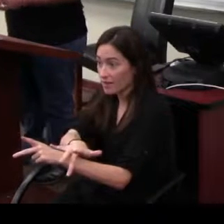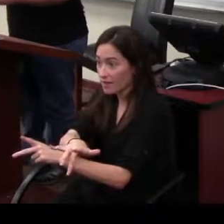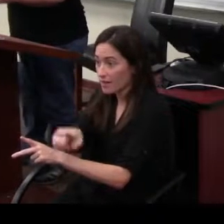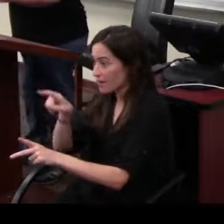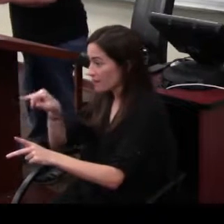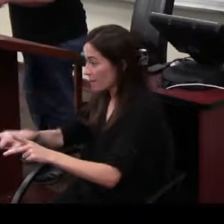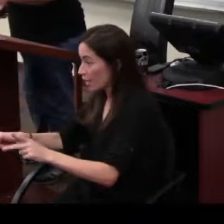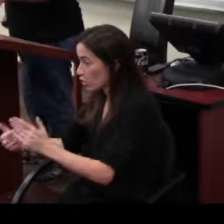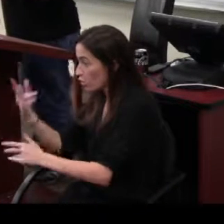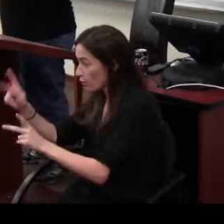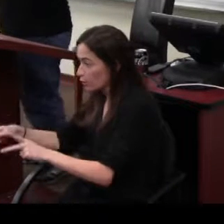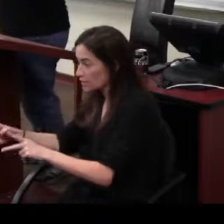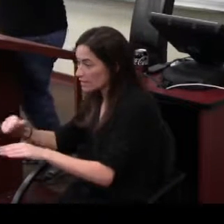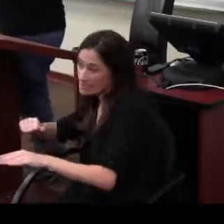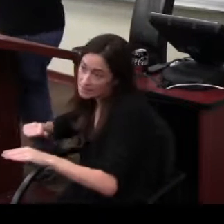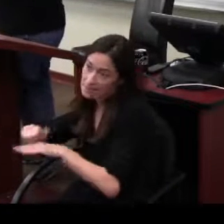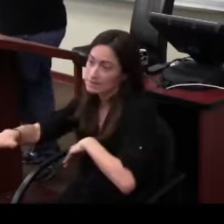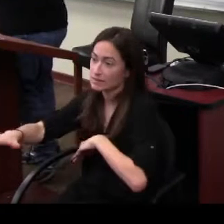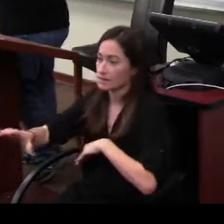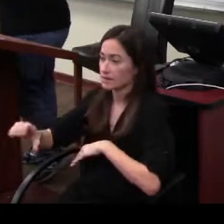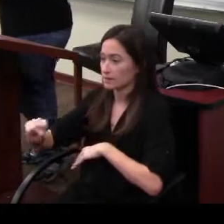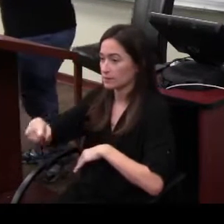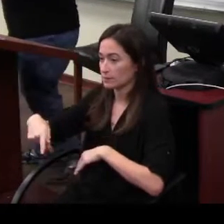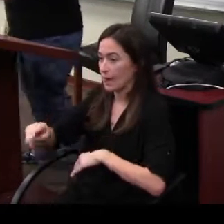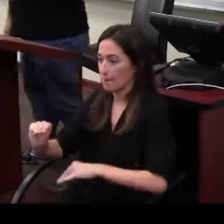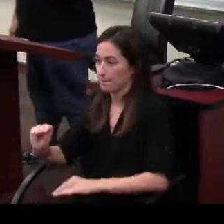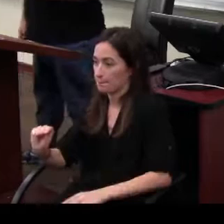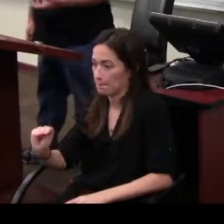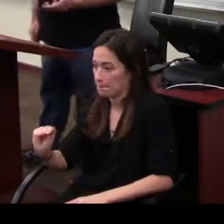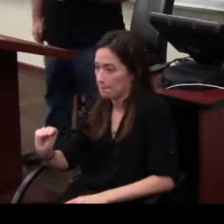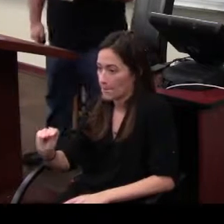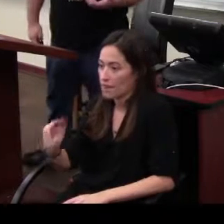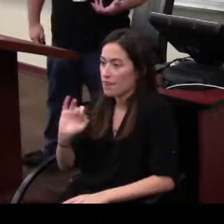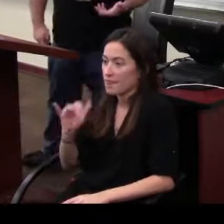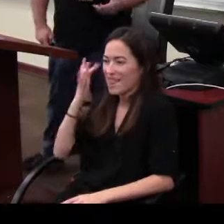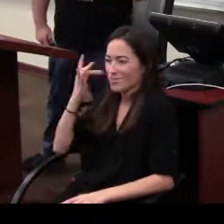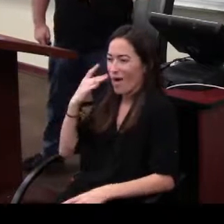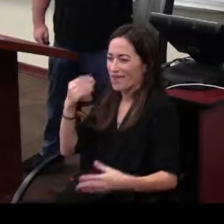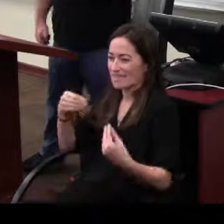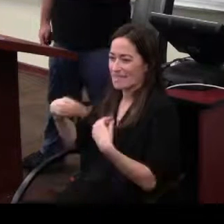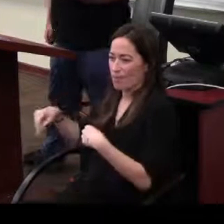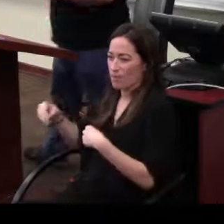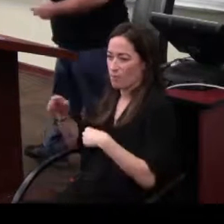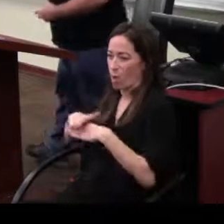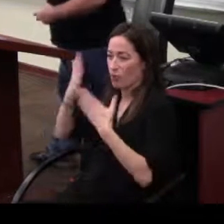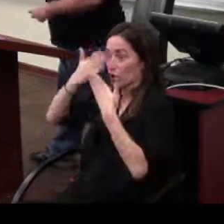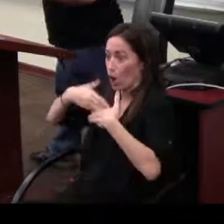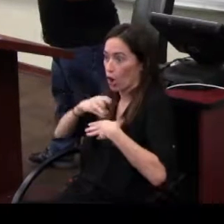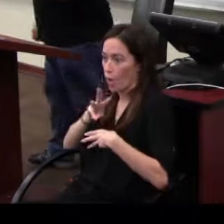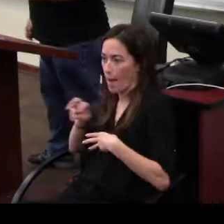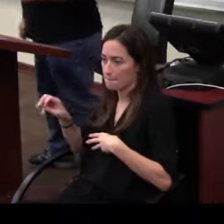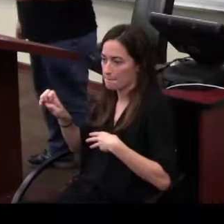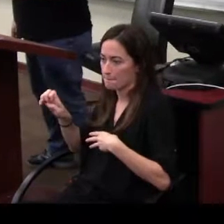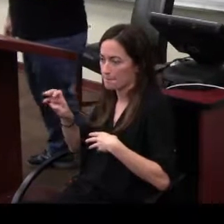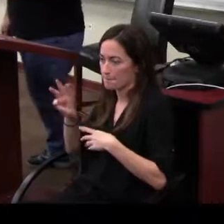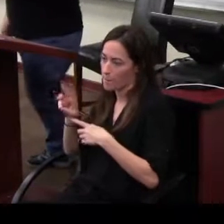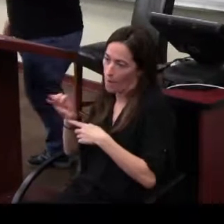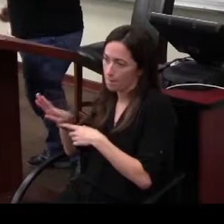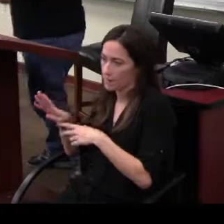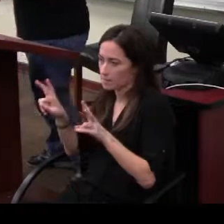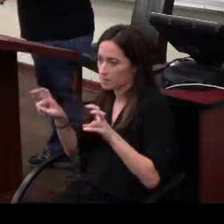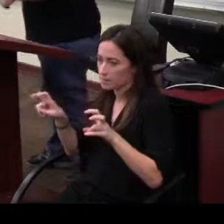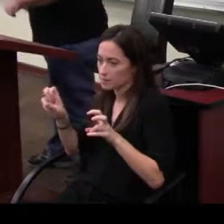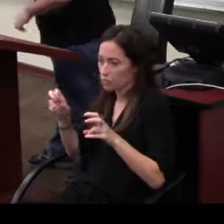hit you with a bunch of their spam crap. These are why these things are for sale on the dark web sometimes. This is what they do with these sorts